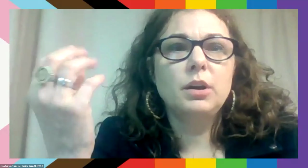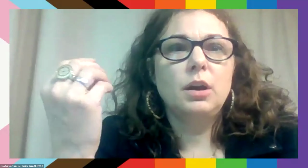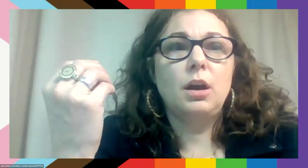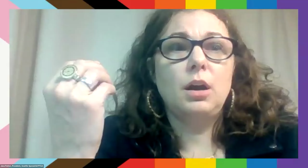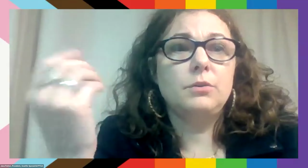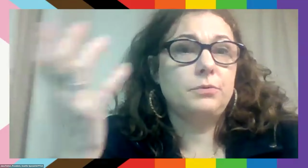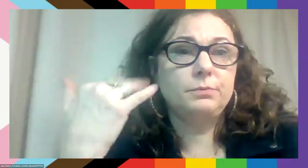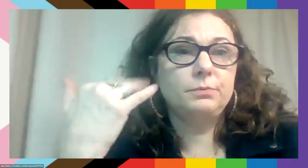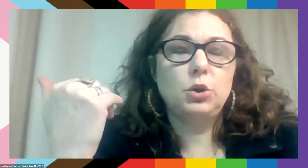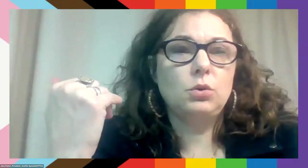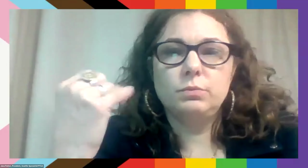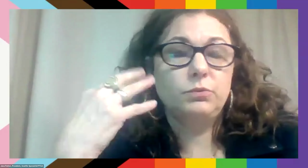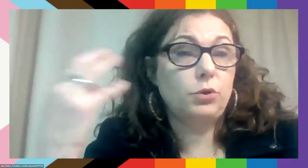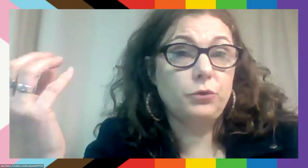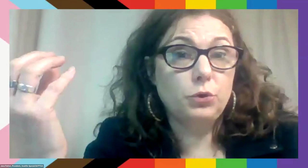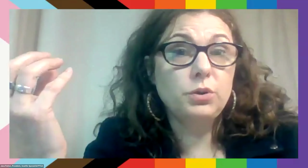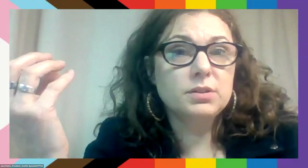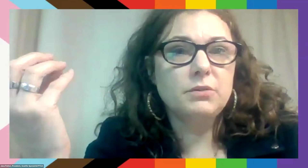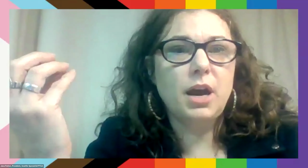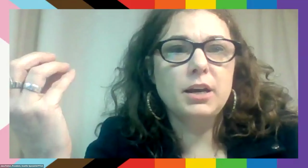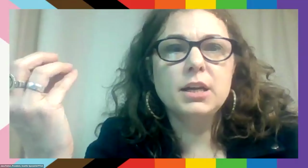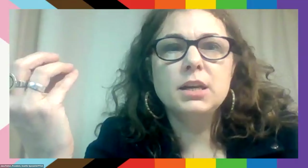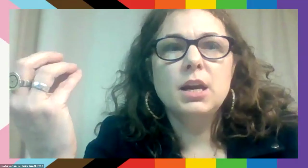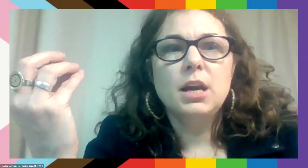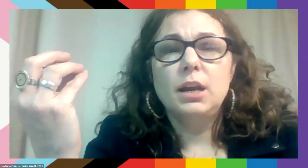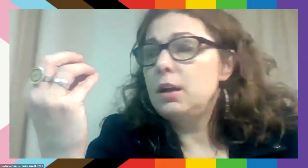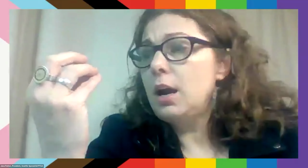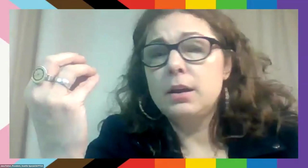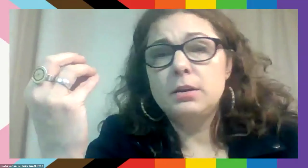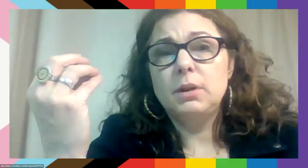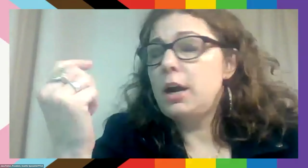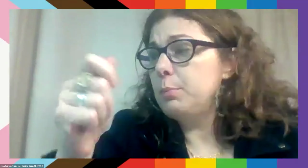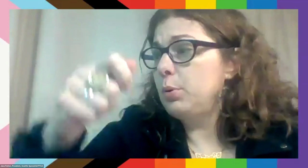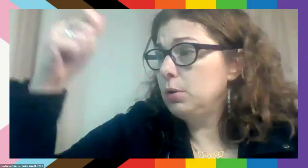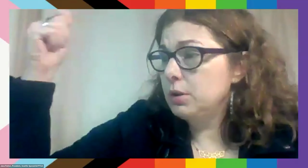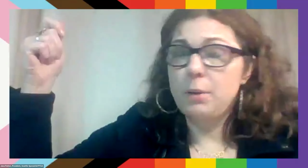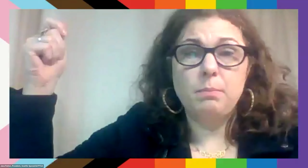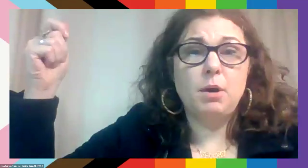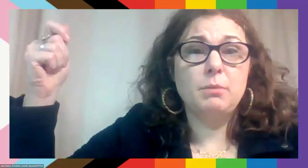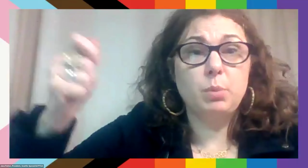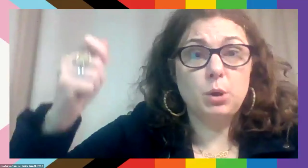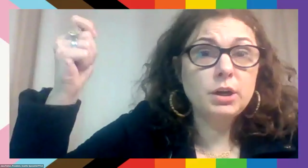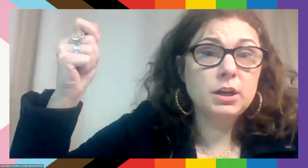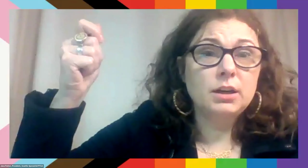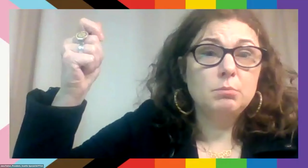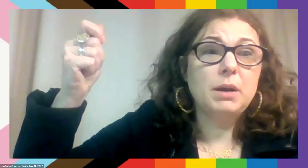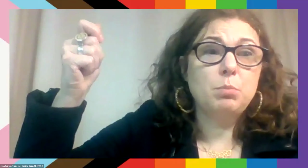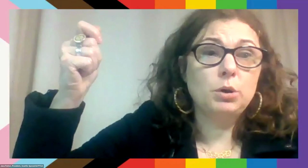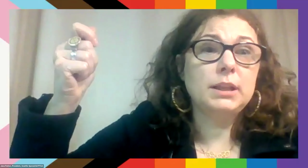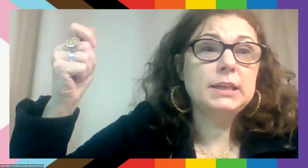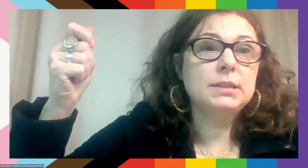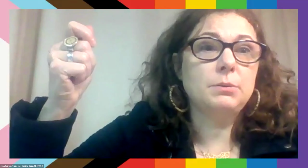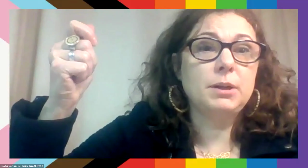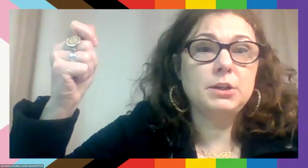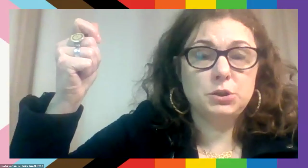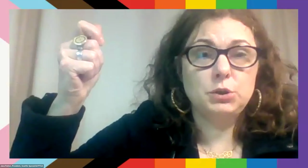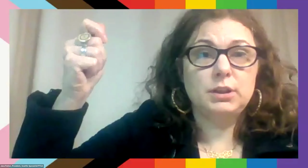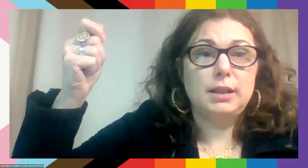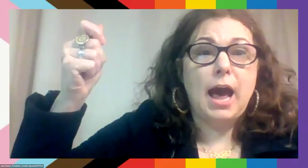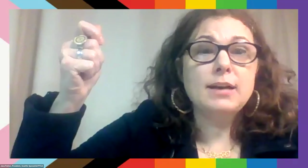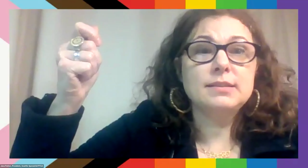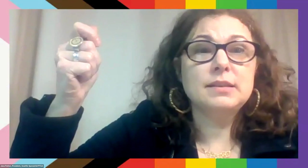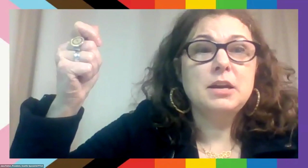citizenship. Uh, you know, for a few years I've had it, and I pulled up my booklet when